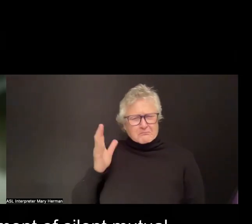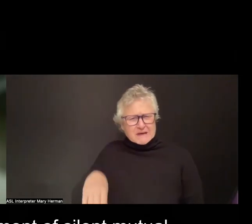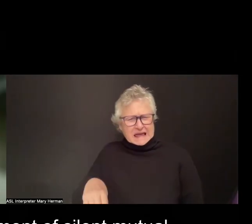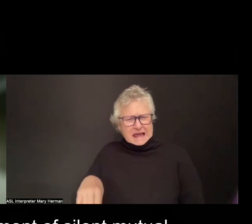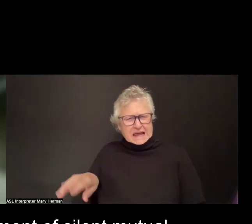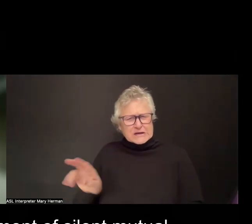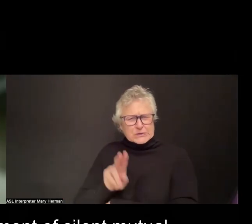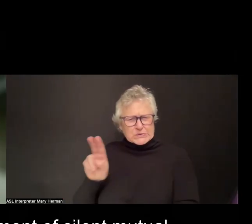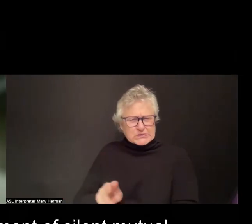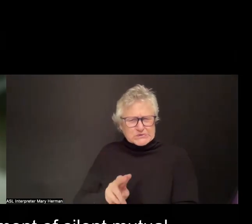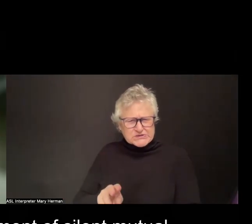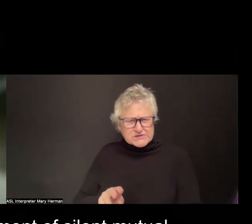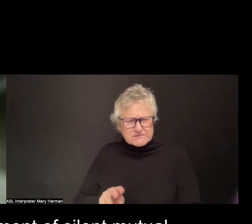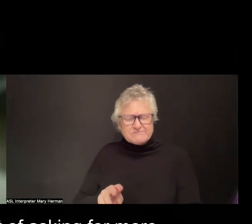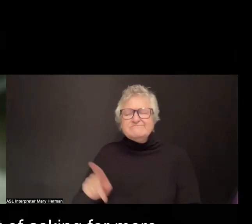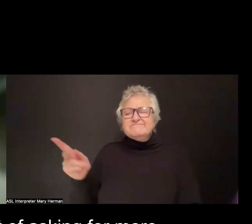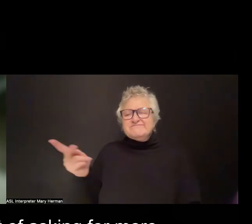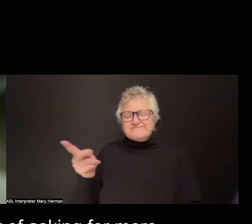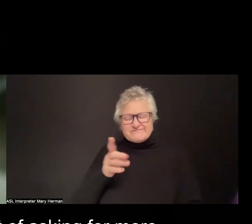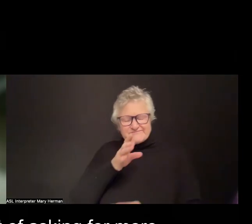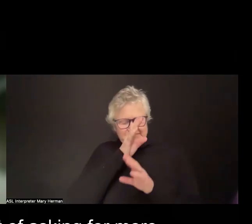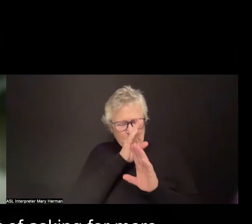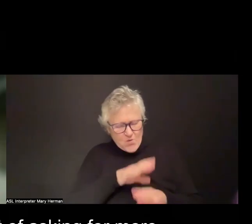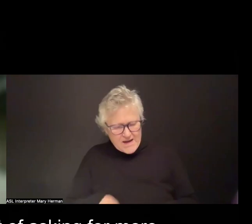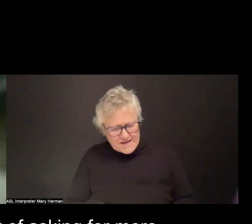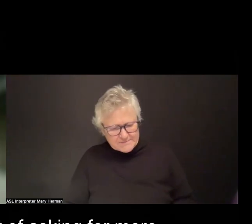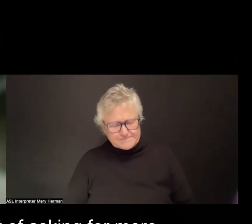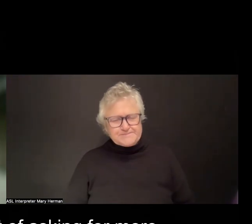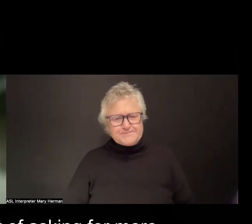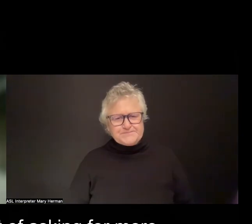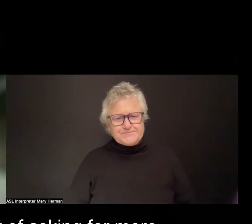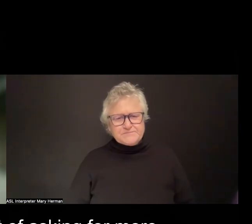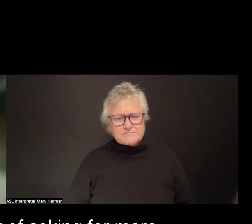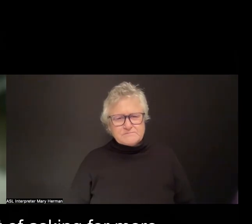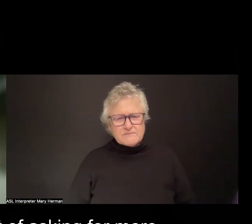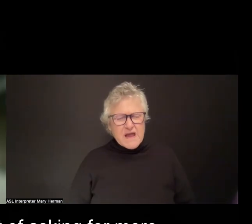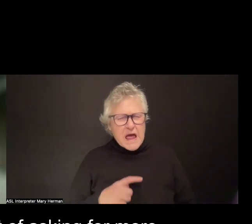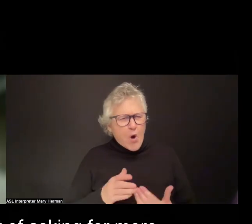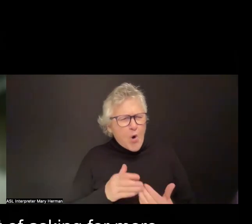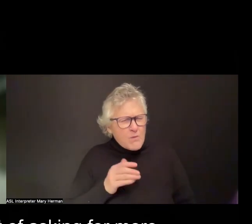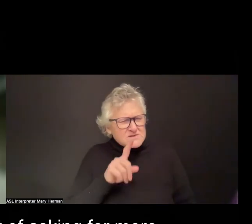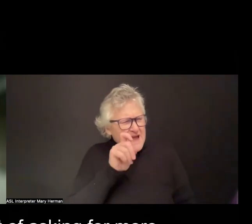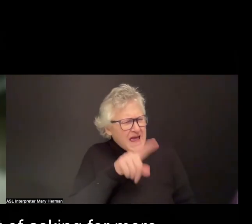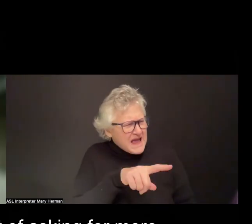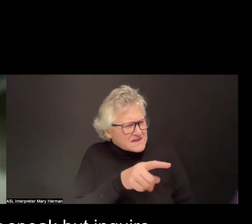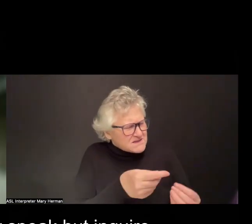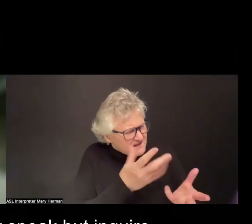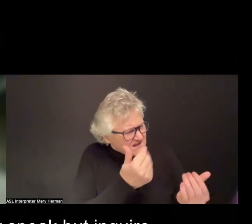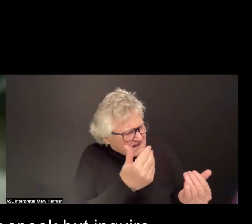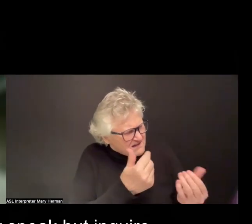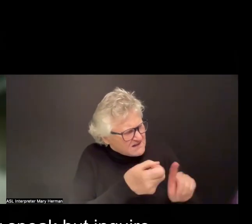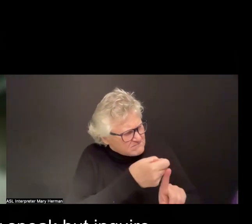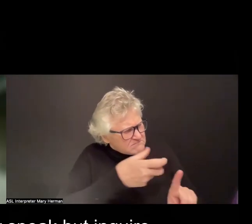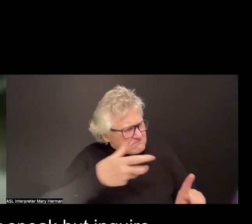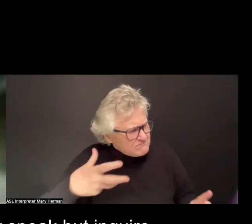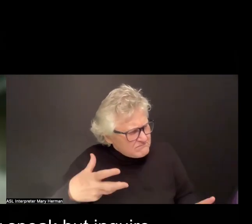shared a moment of silent mutual understanding. I was on the point of asking for more details, no doubt shocking them with my ability